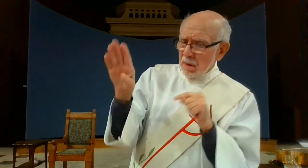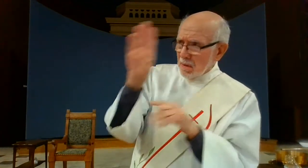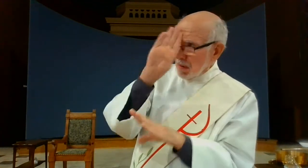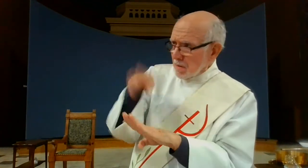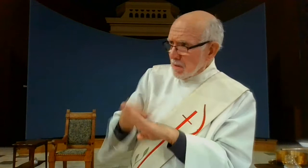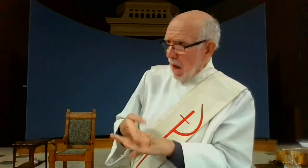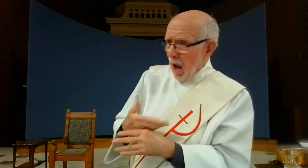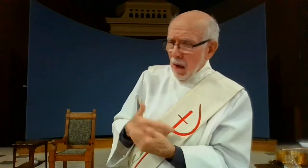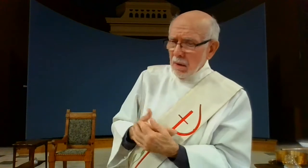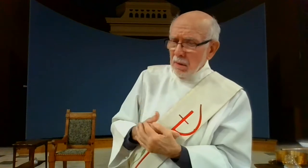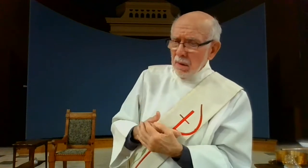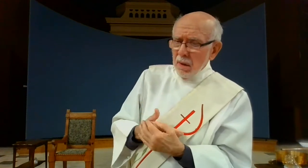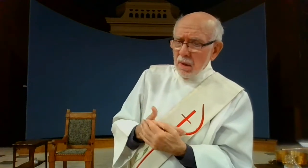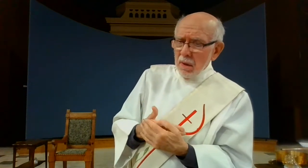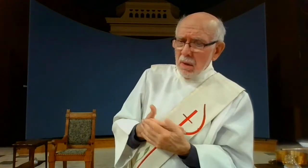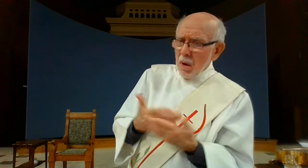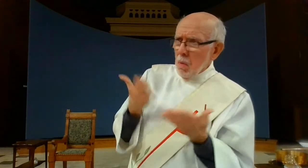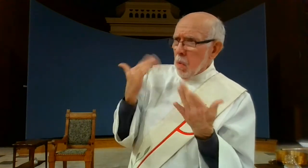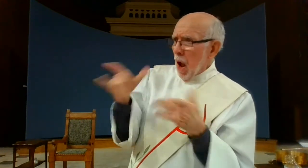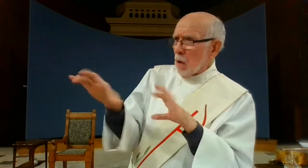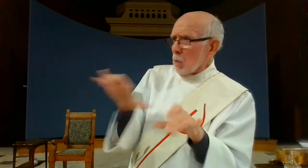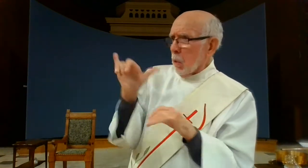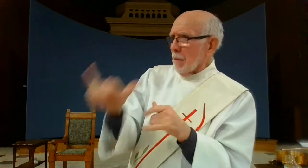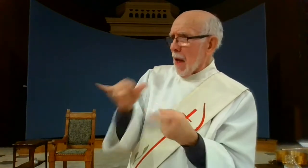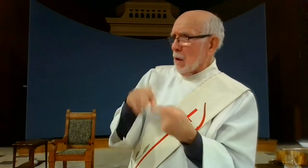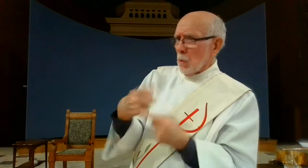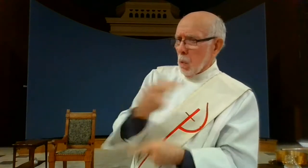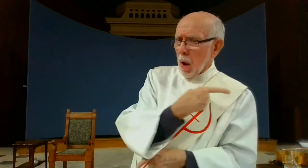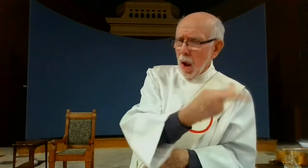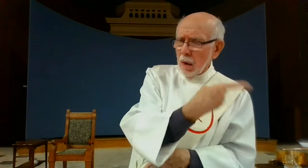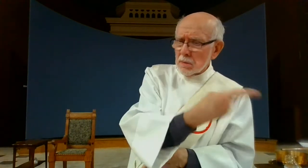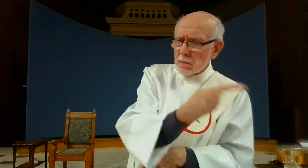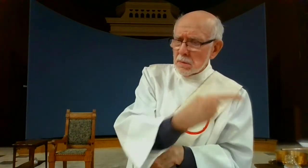him, "Son, why have you done this to